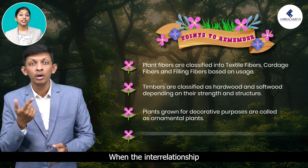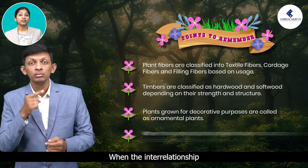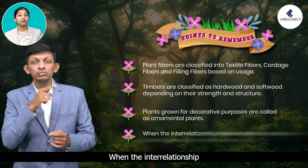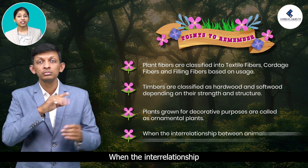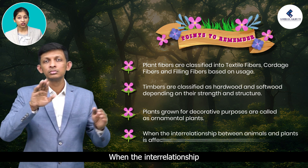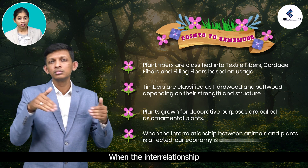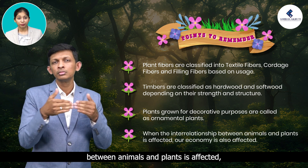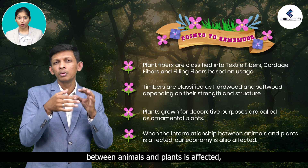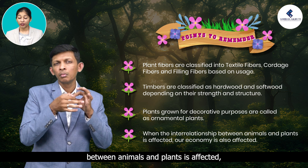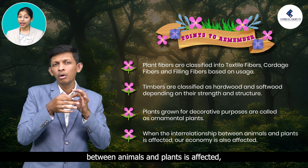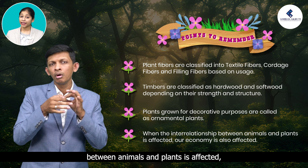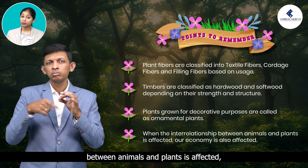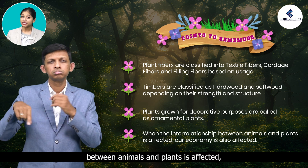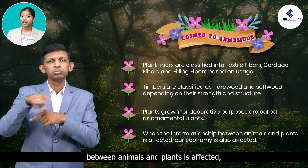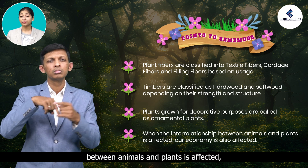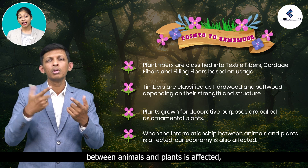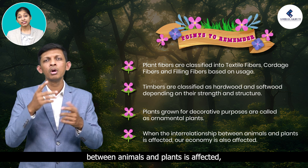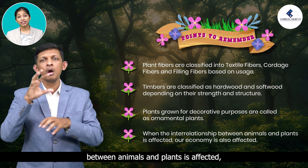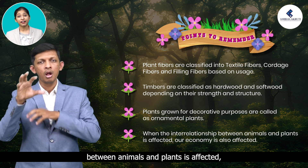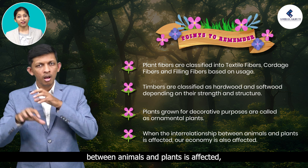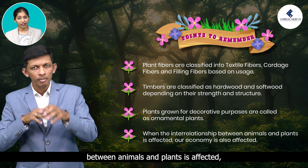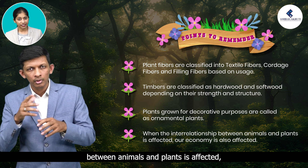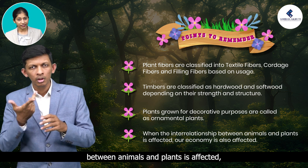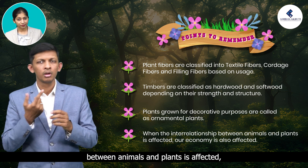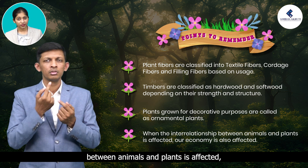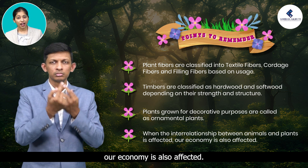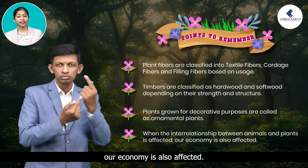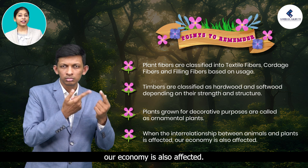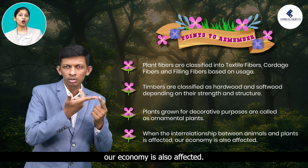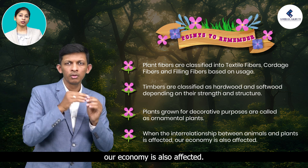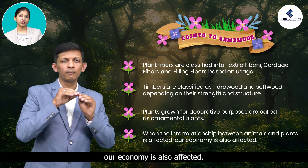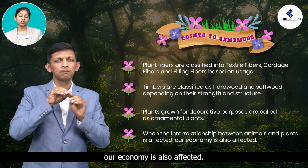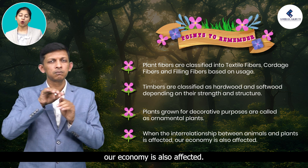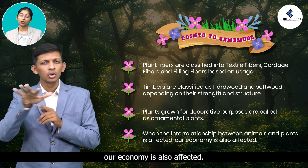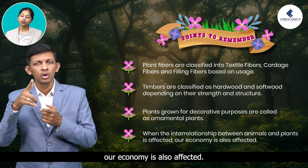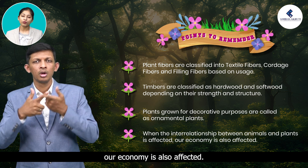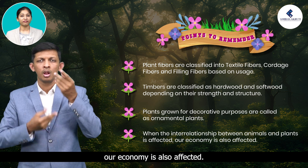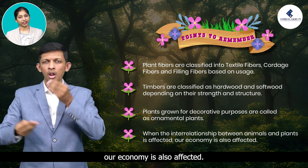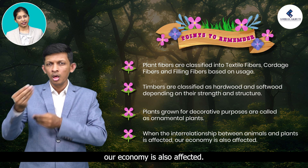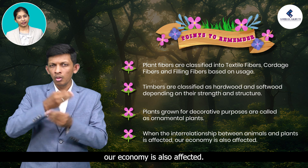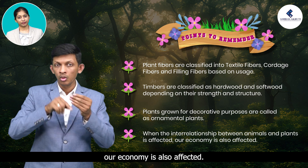When the interrelationship between animals and plants are affected, our economy is